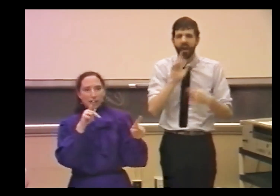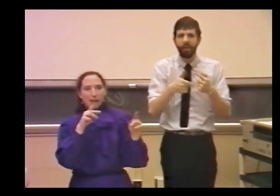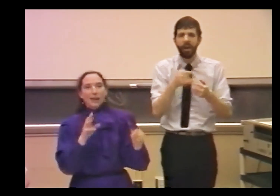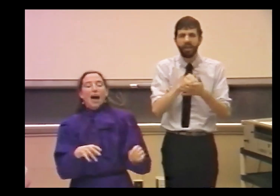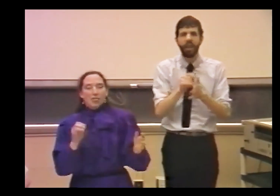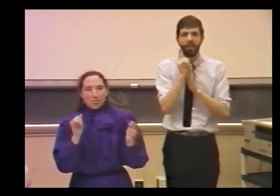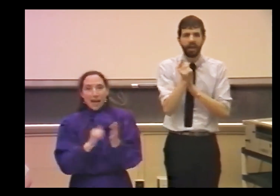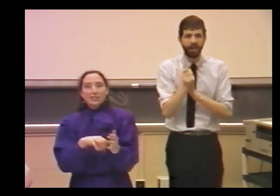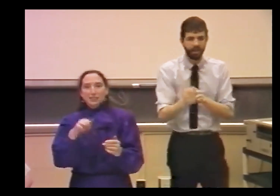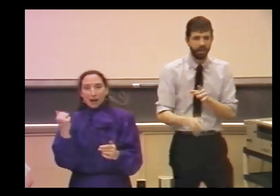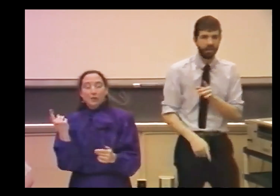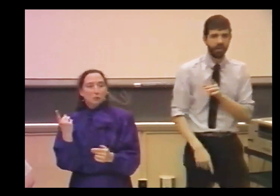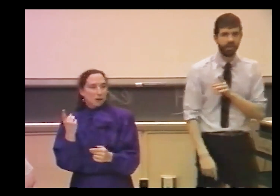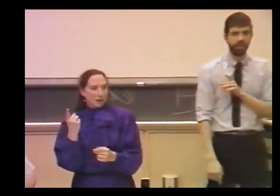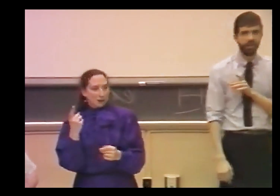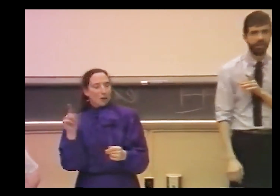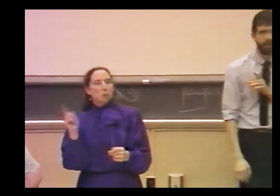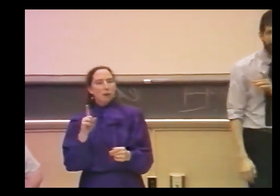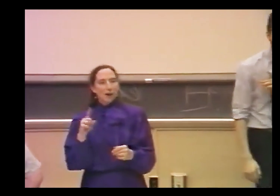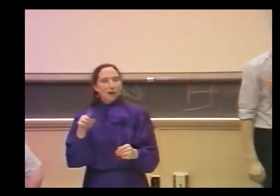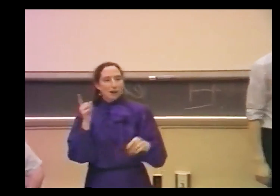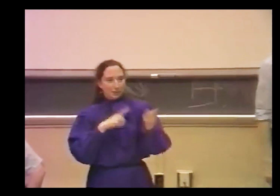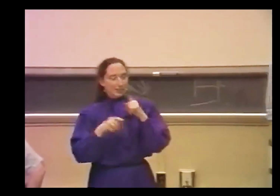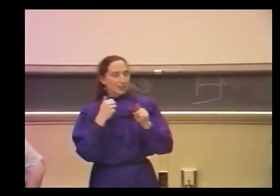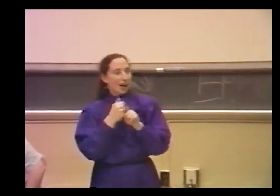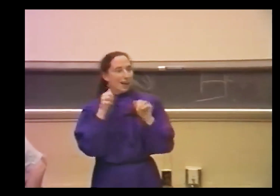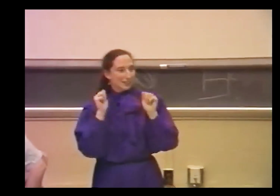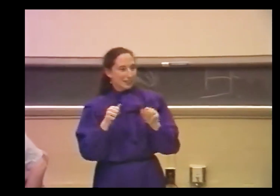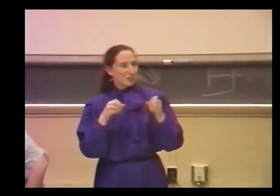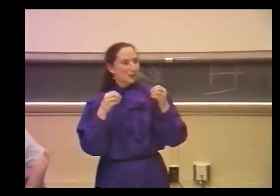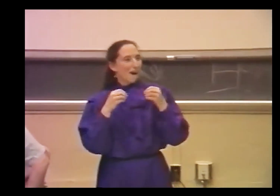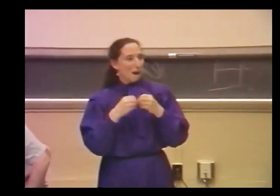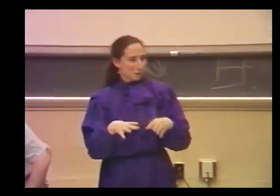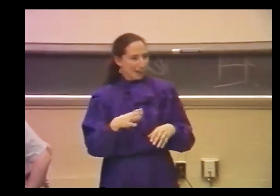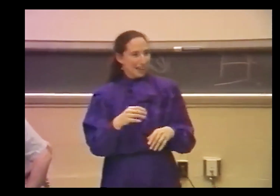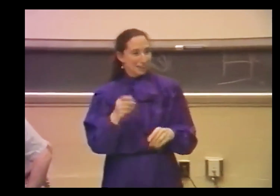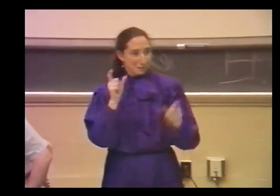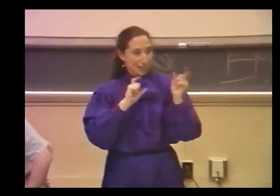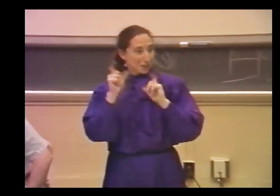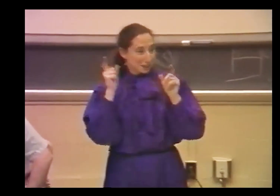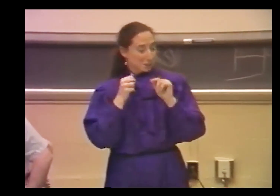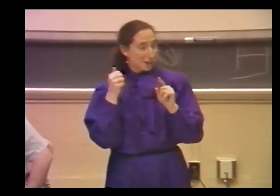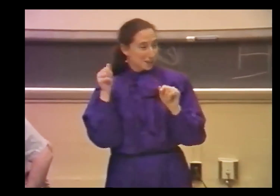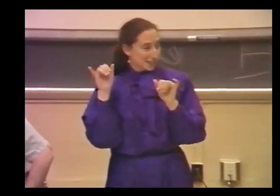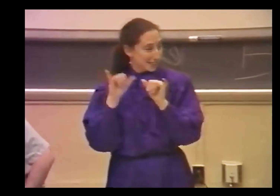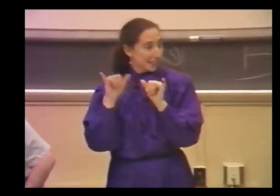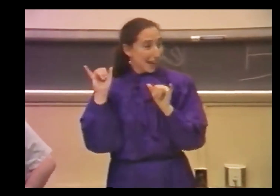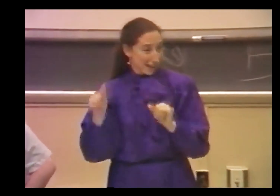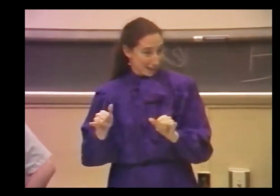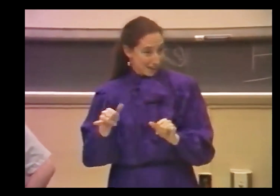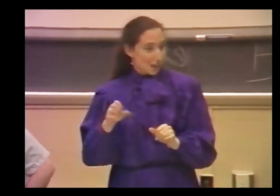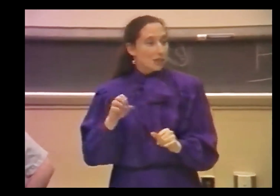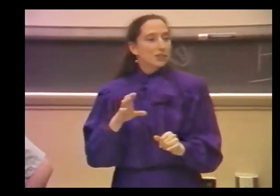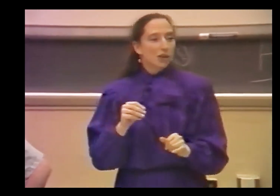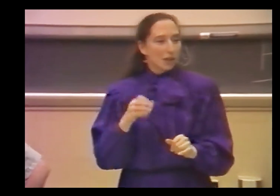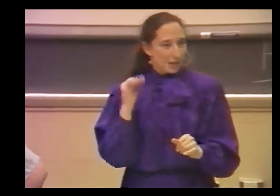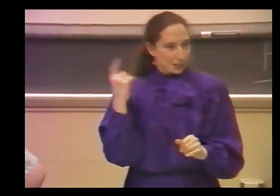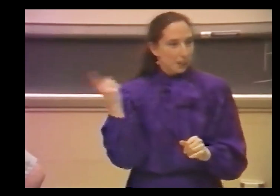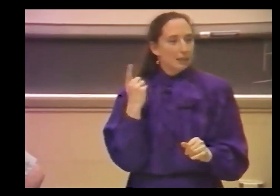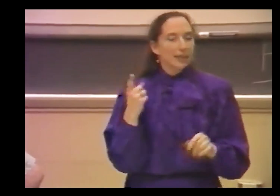Okay, that's another one where the sign can drop and the facial expressions stay. So if somebody,